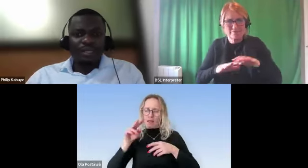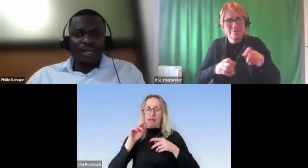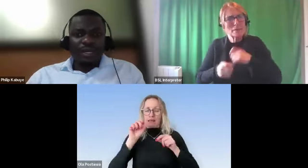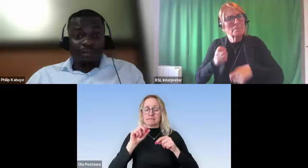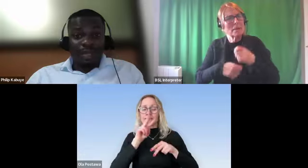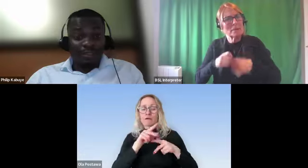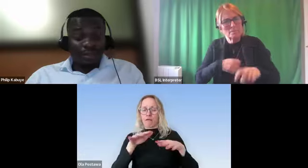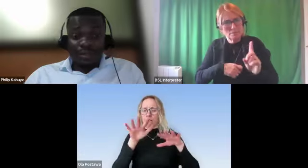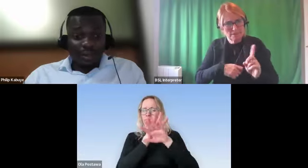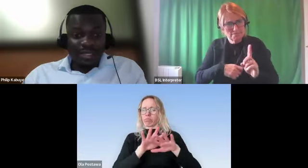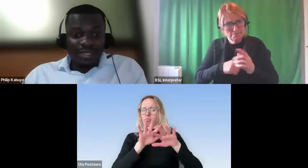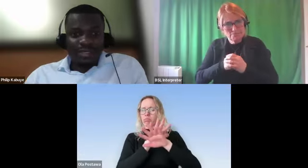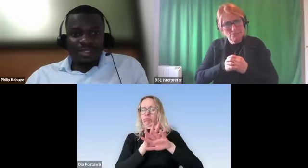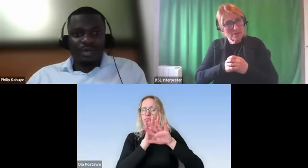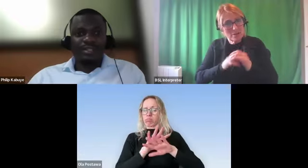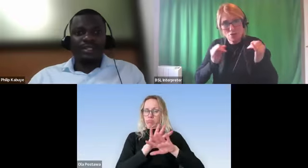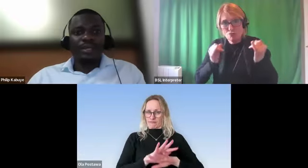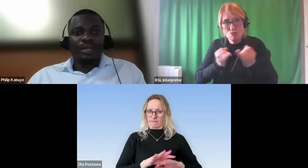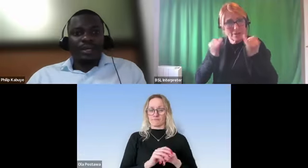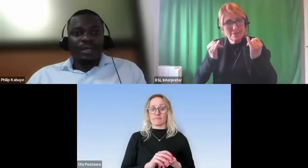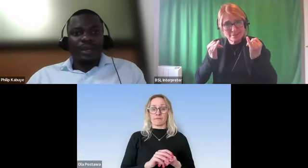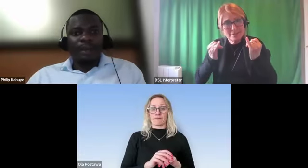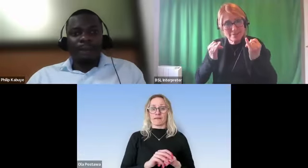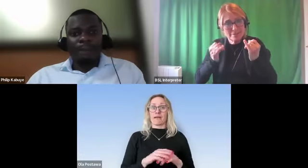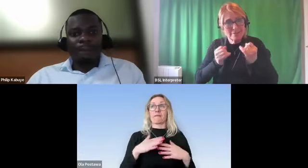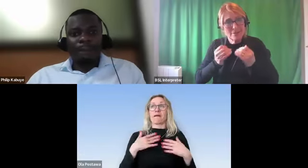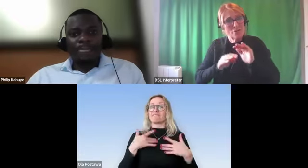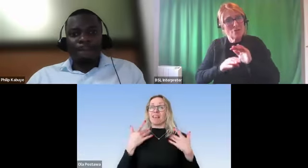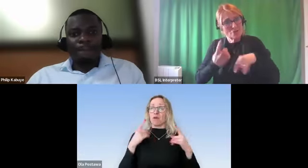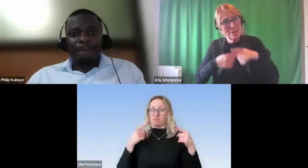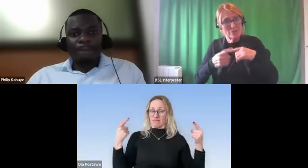brings about a fundamental crisis in digital governance.